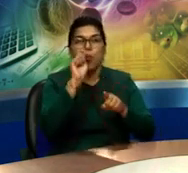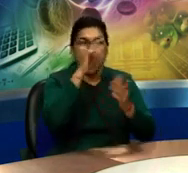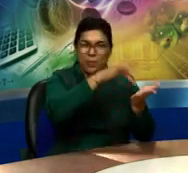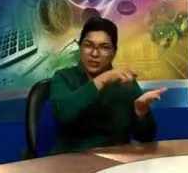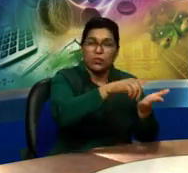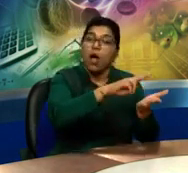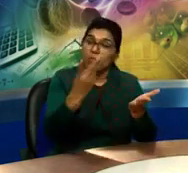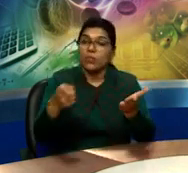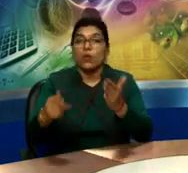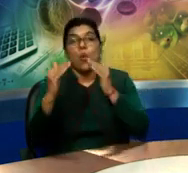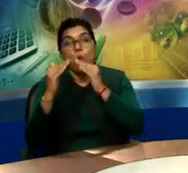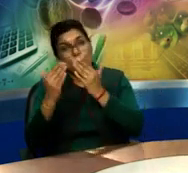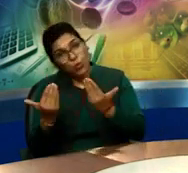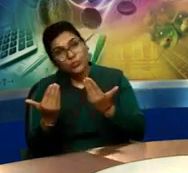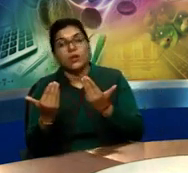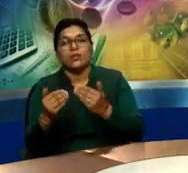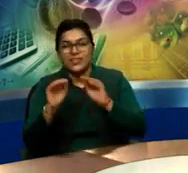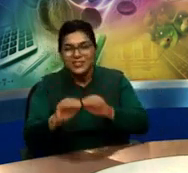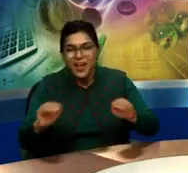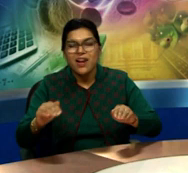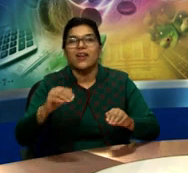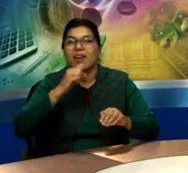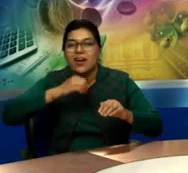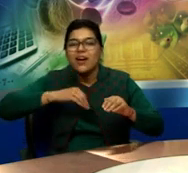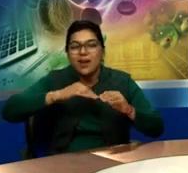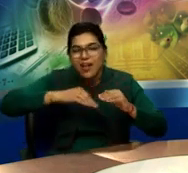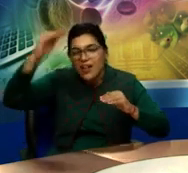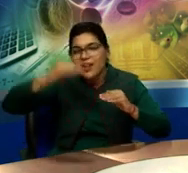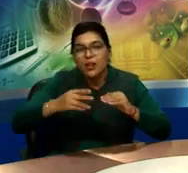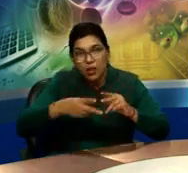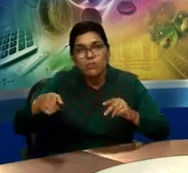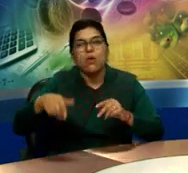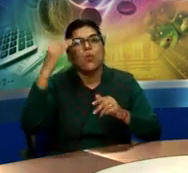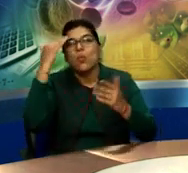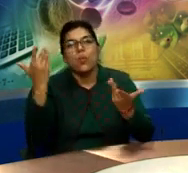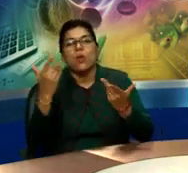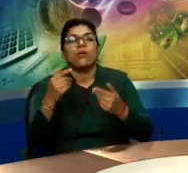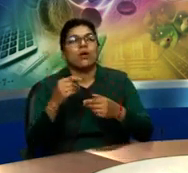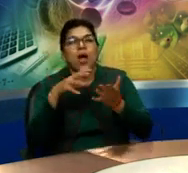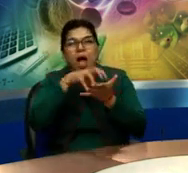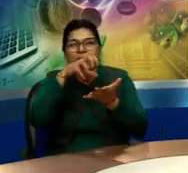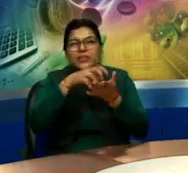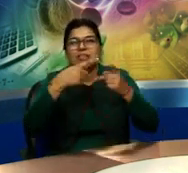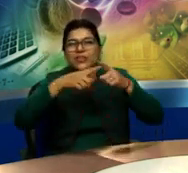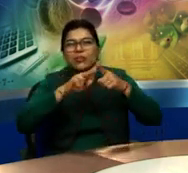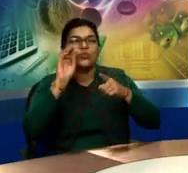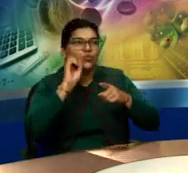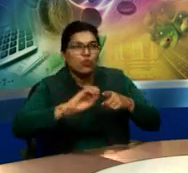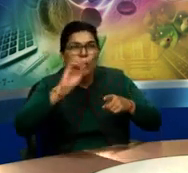And also at home, it can be reminded to children and teenagers by the elders and also by the media,